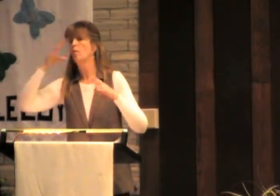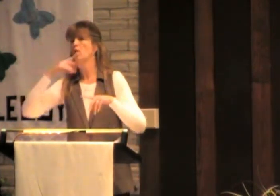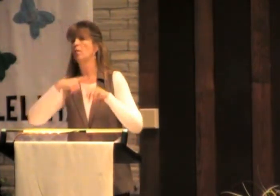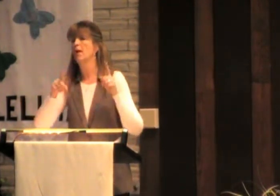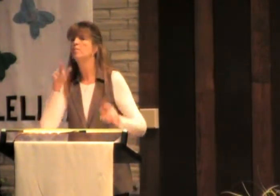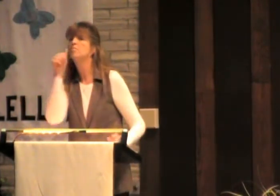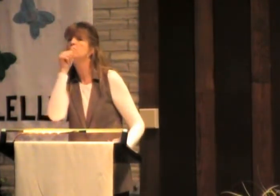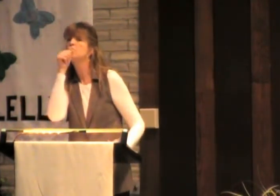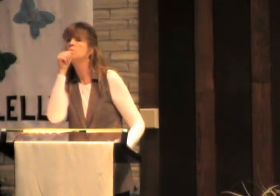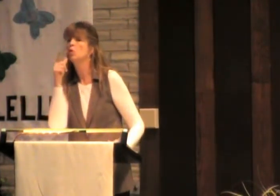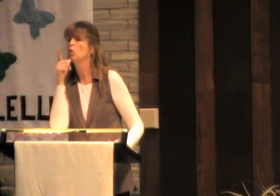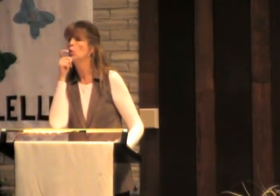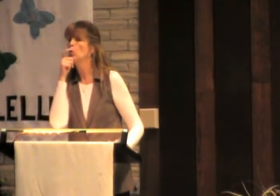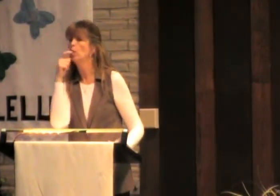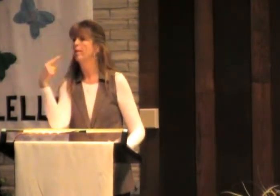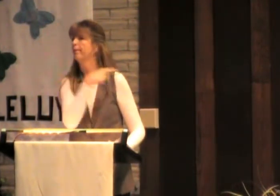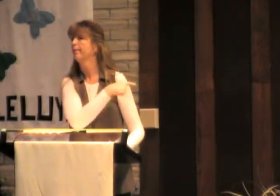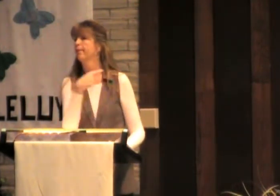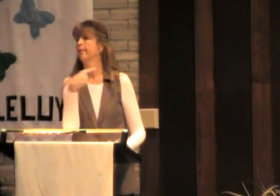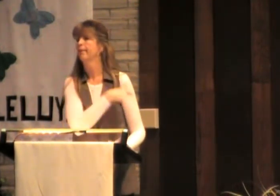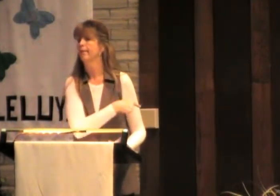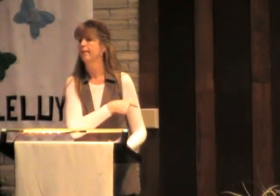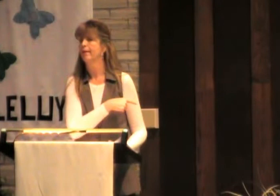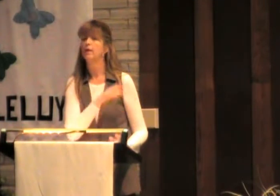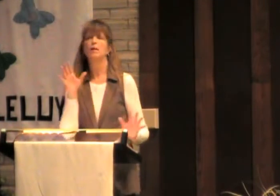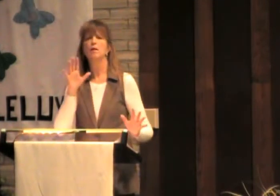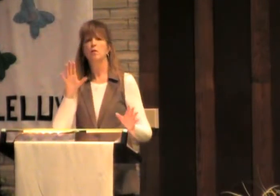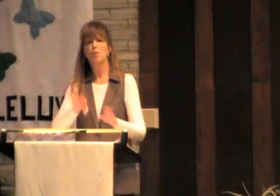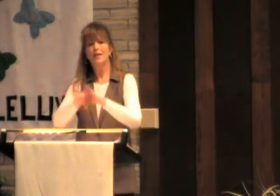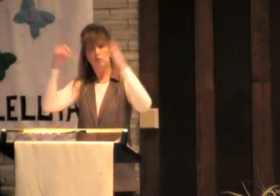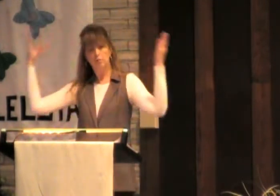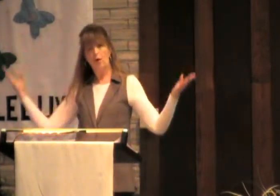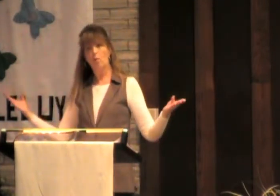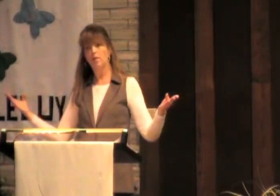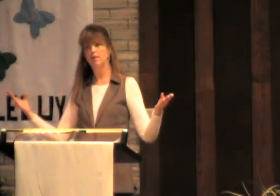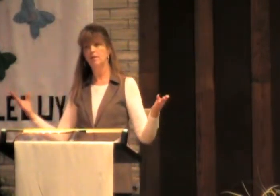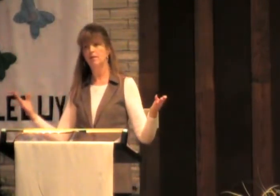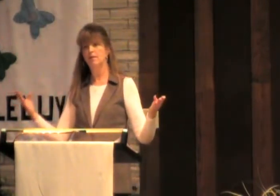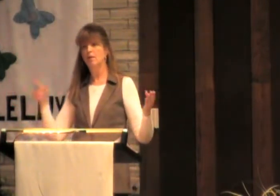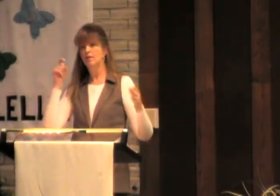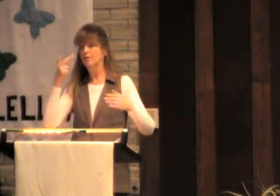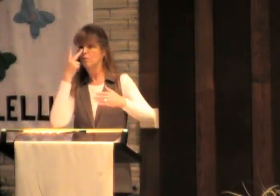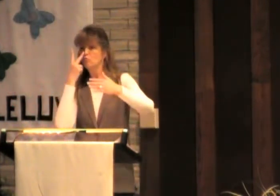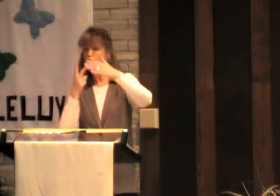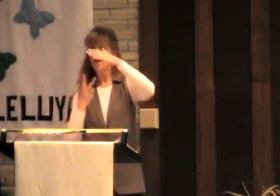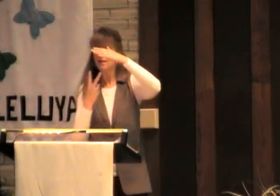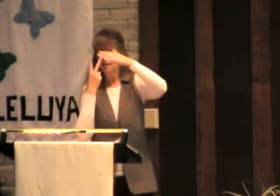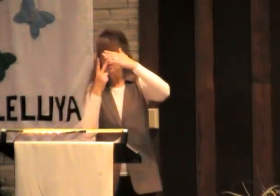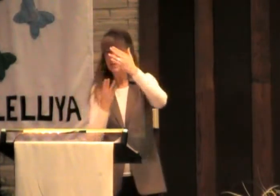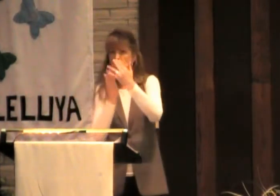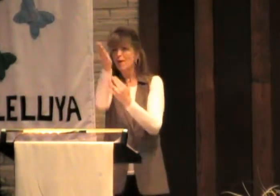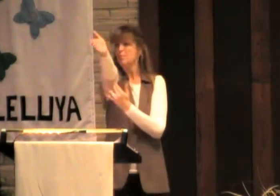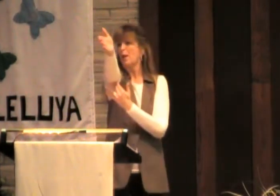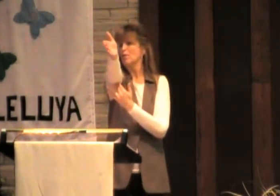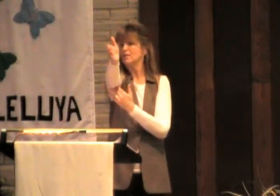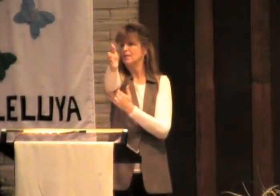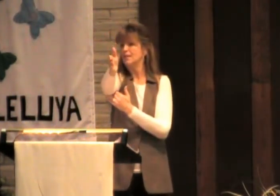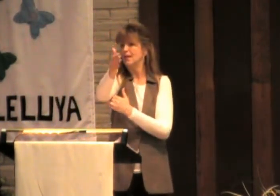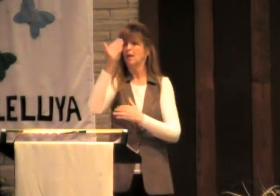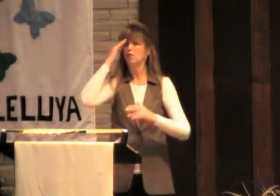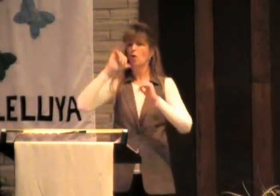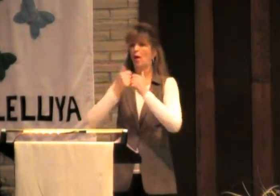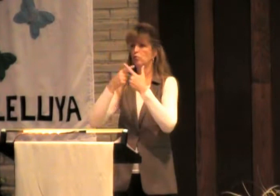if you say they did something and you keep it hidden who it is, that doesn't work. We need to be open.